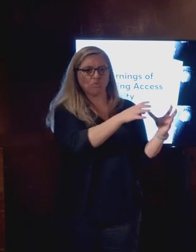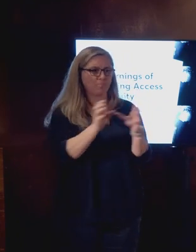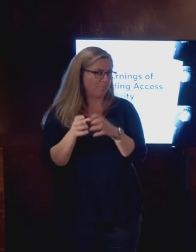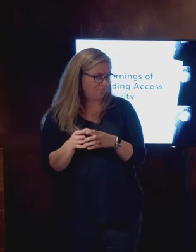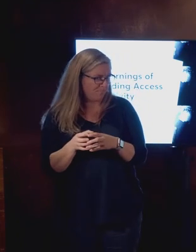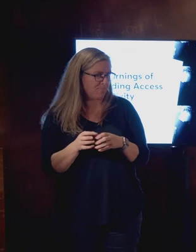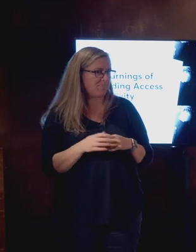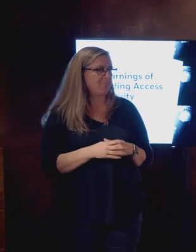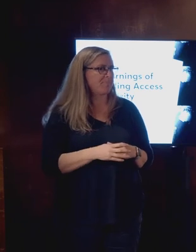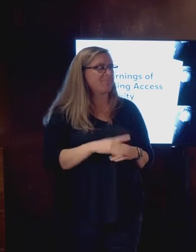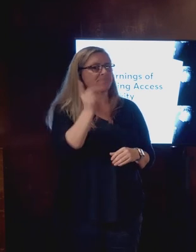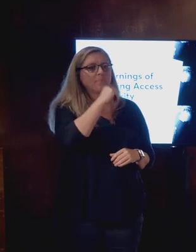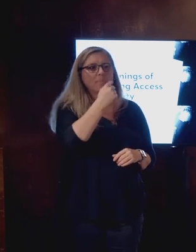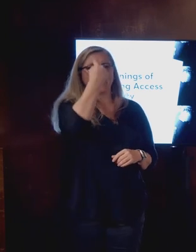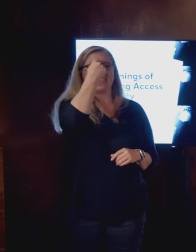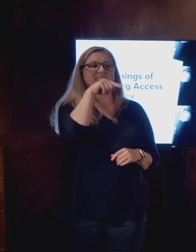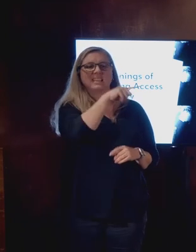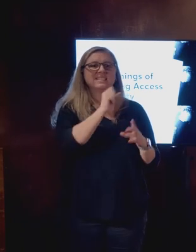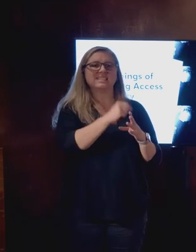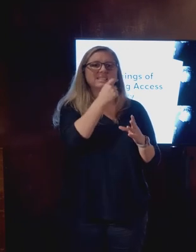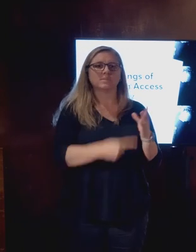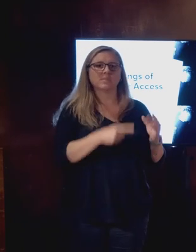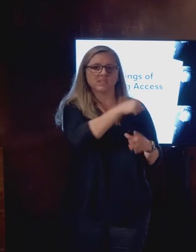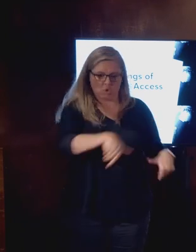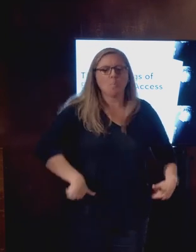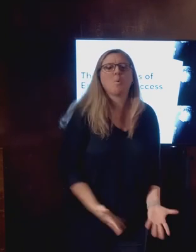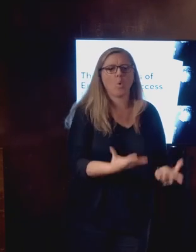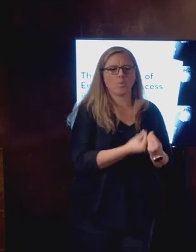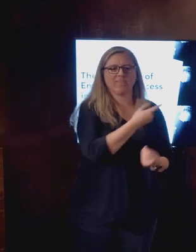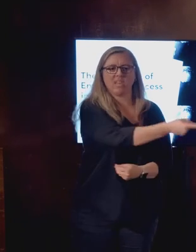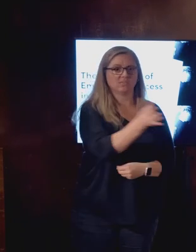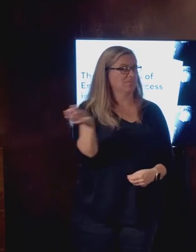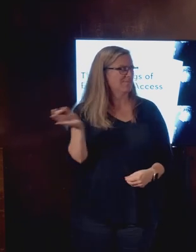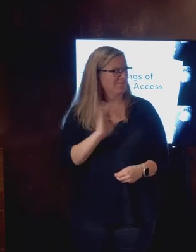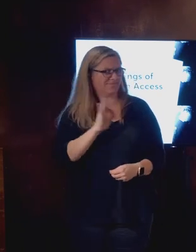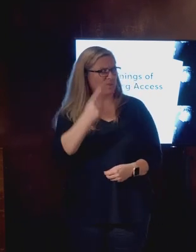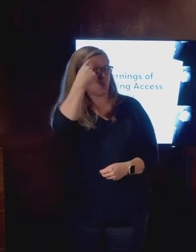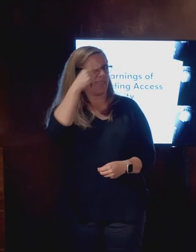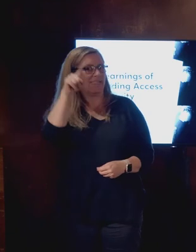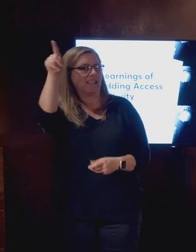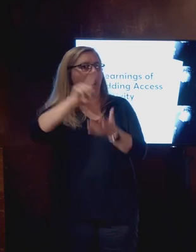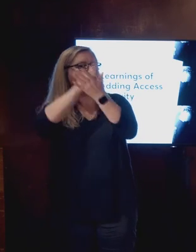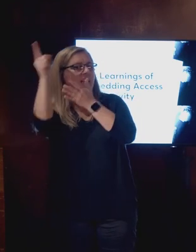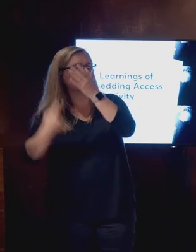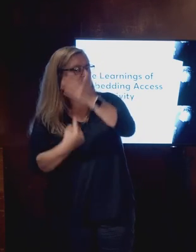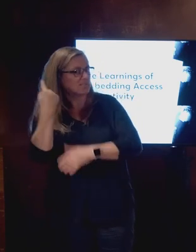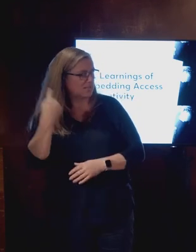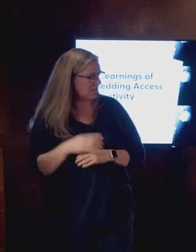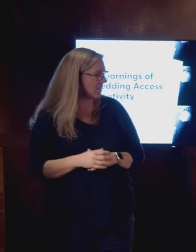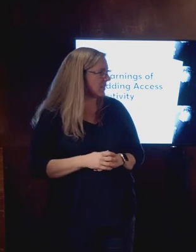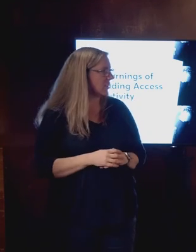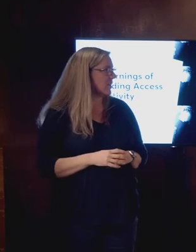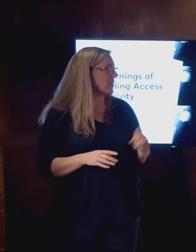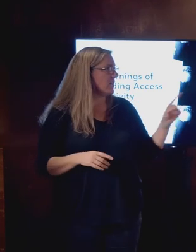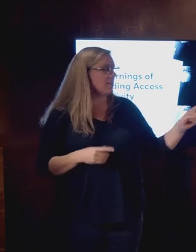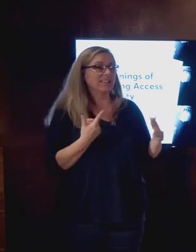that think about disability often as from birth, that it see it as acquired, yeah. I think also it'll be great if you could